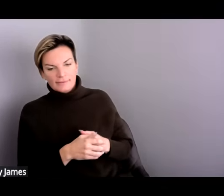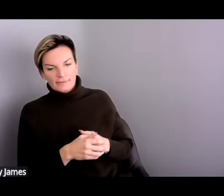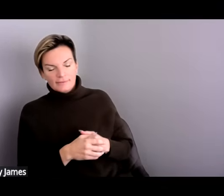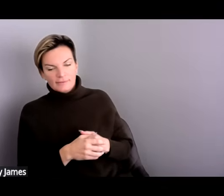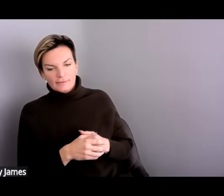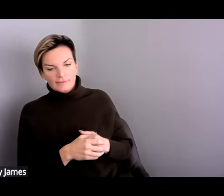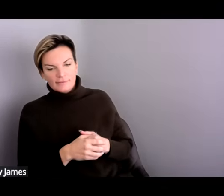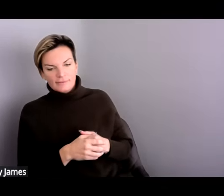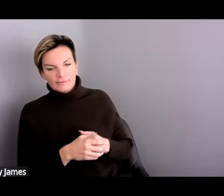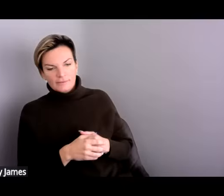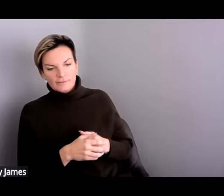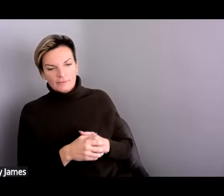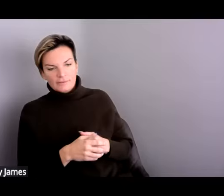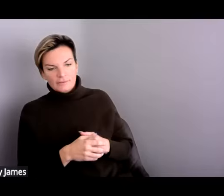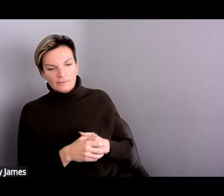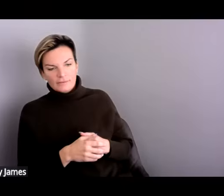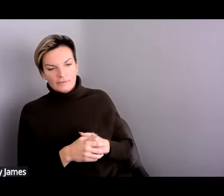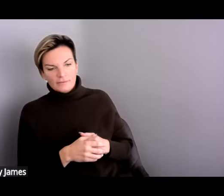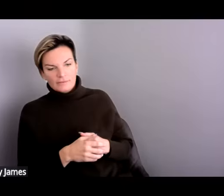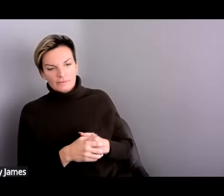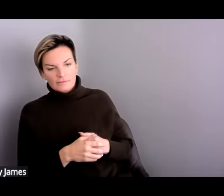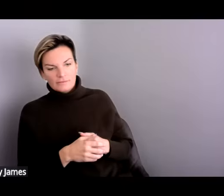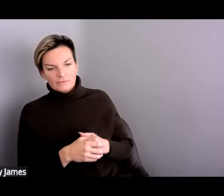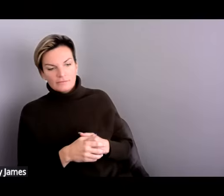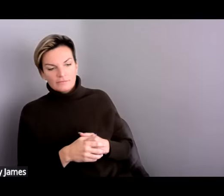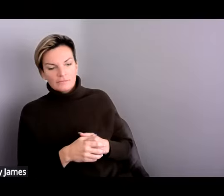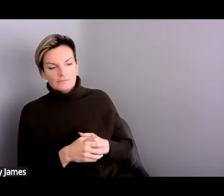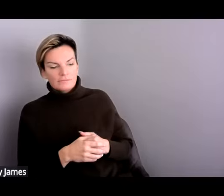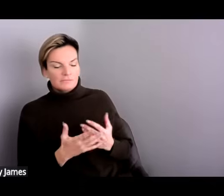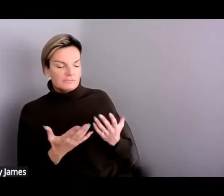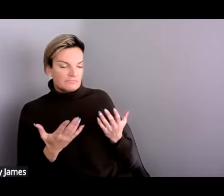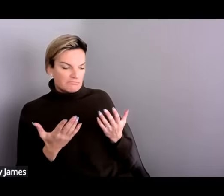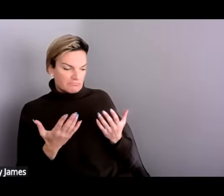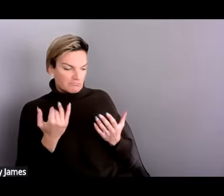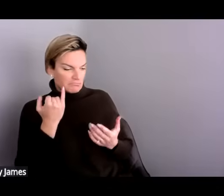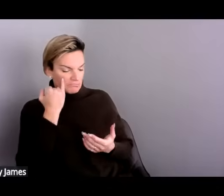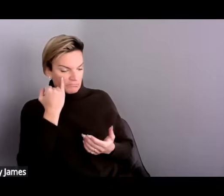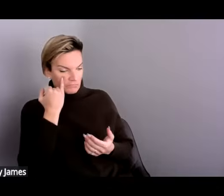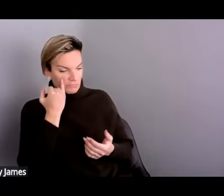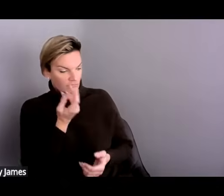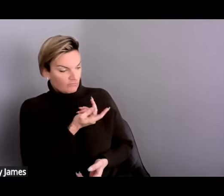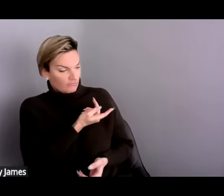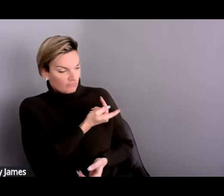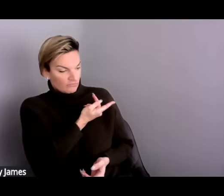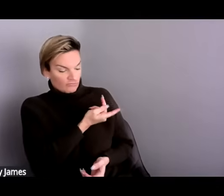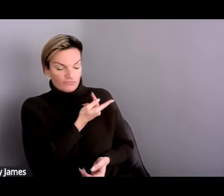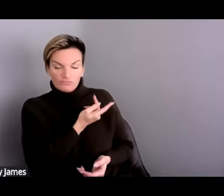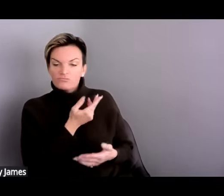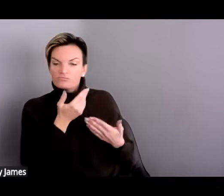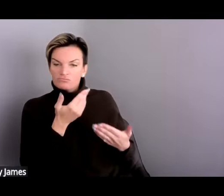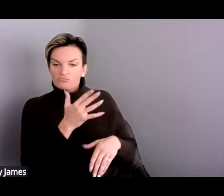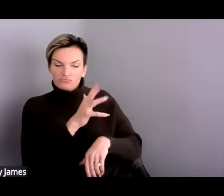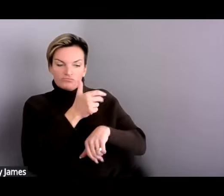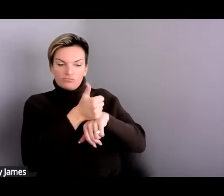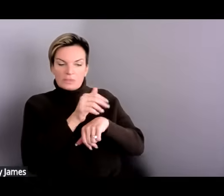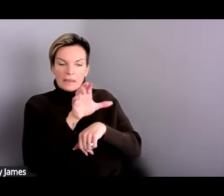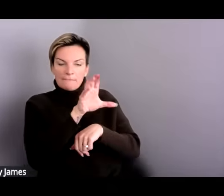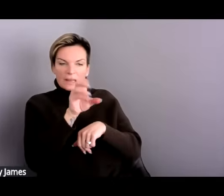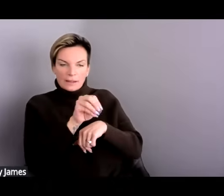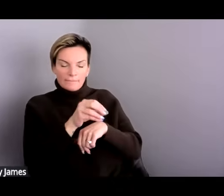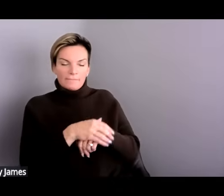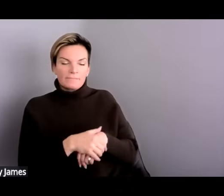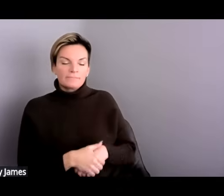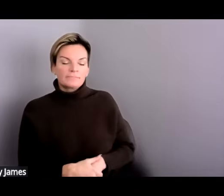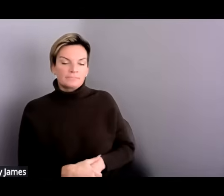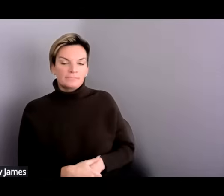if you and I go out and we build a company in Michigan, and I have a